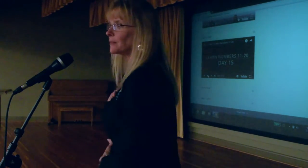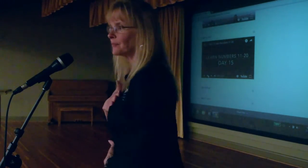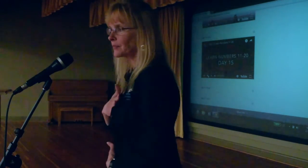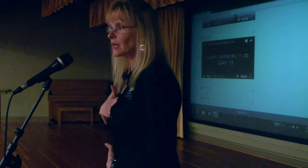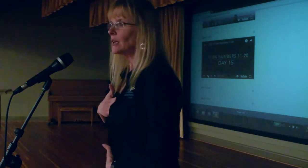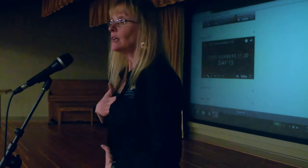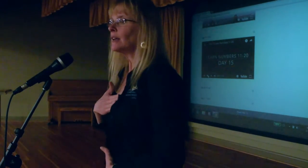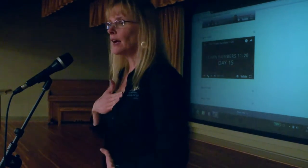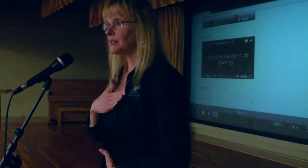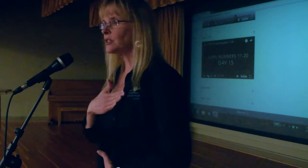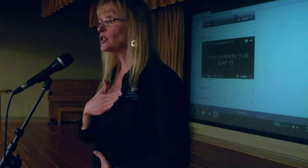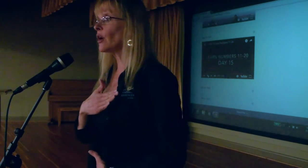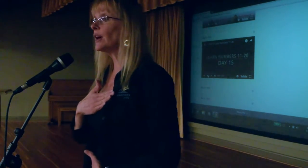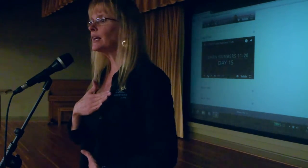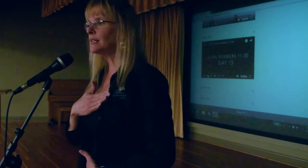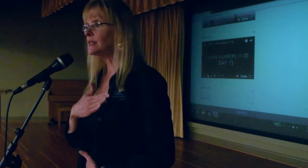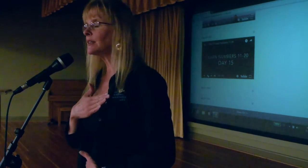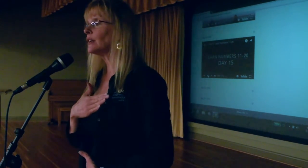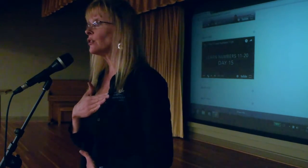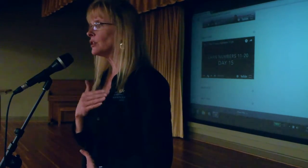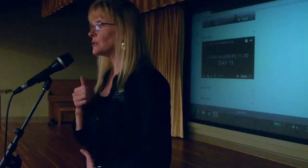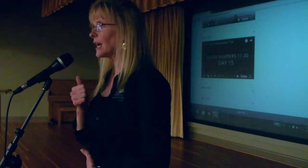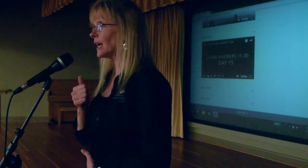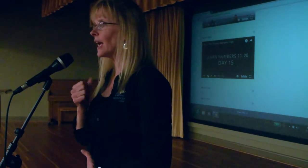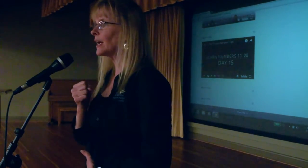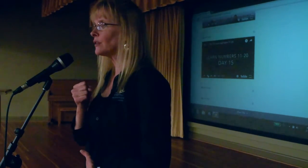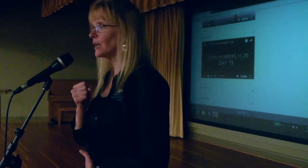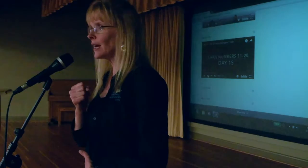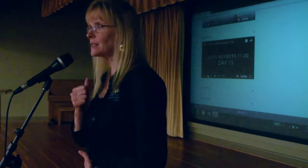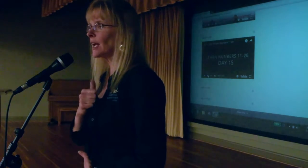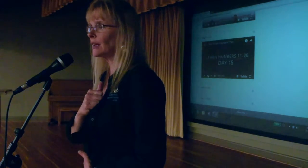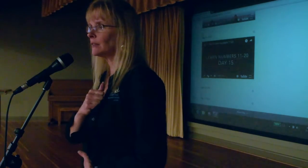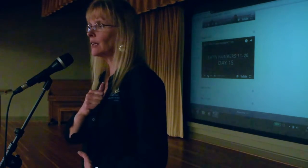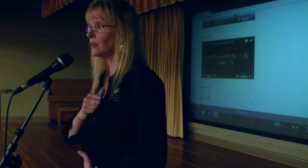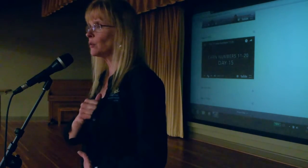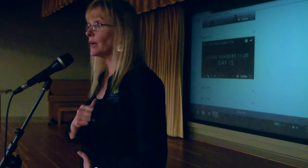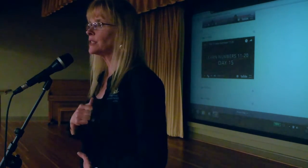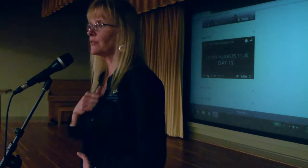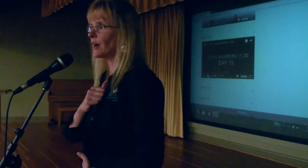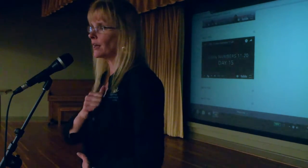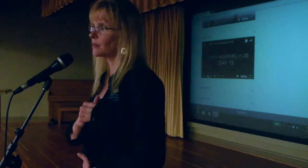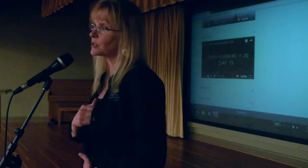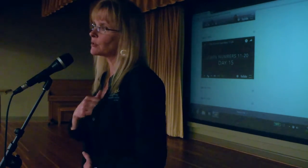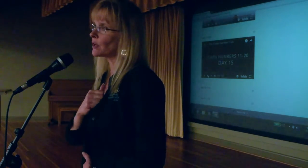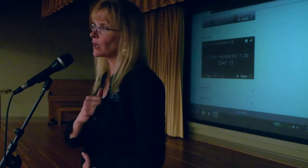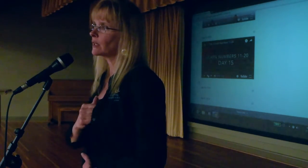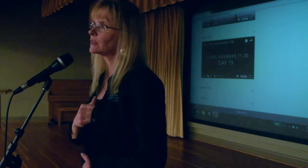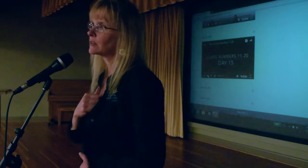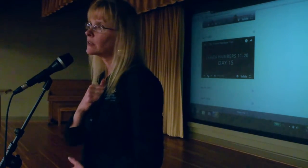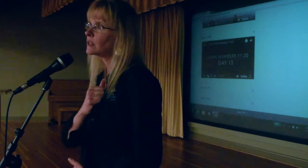And then sorry. Yes, and sorry is, you can use an A hand or an S hand. Either way is fine. I'm so sorry.